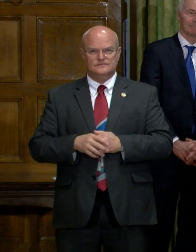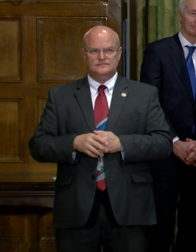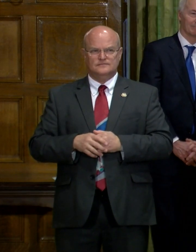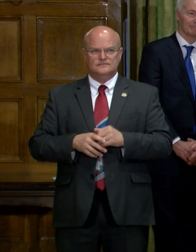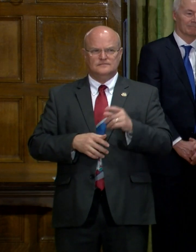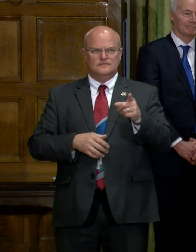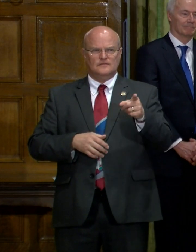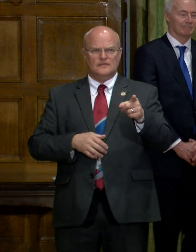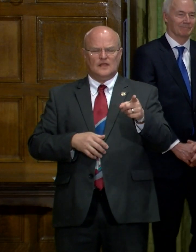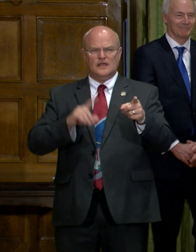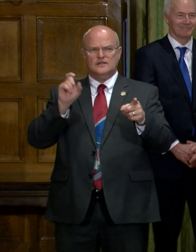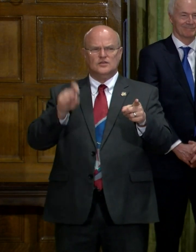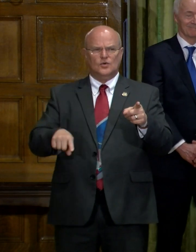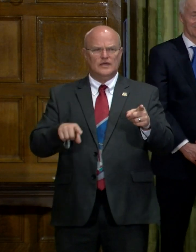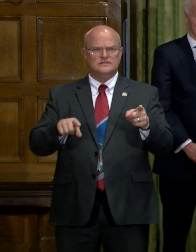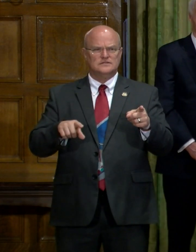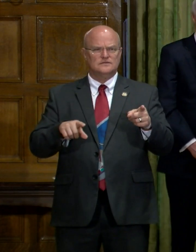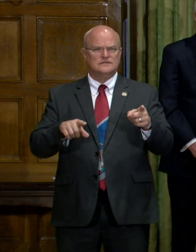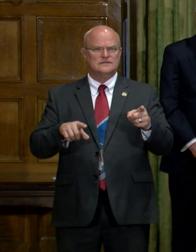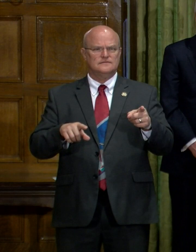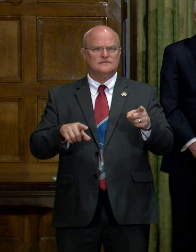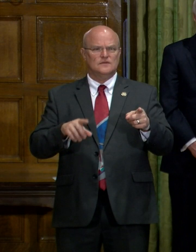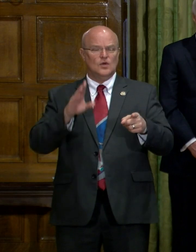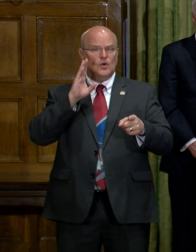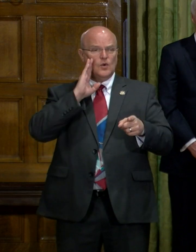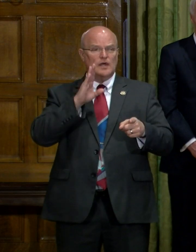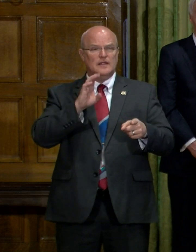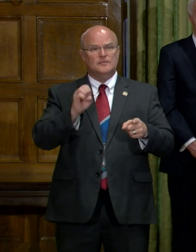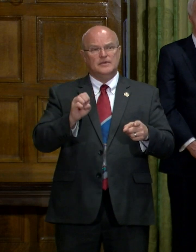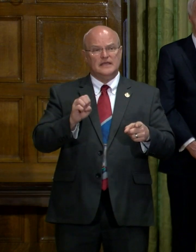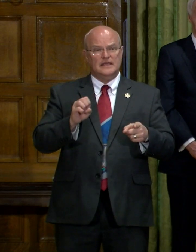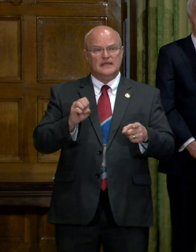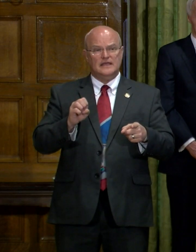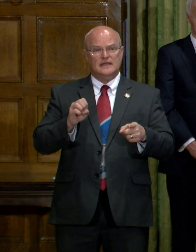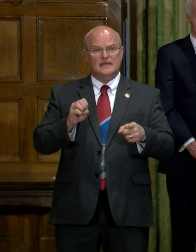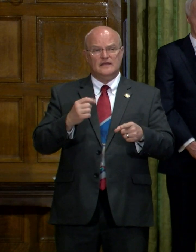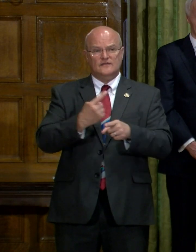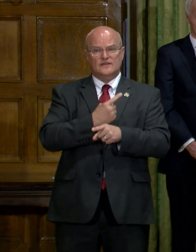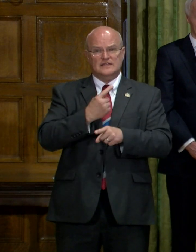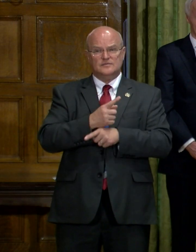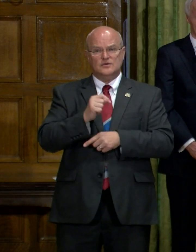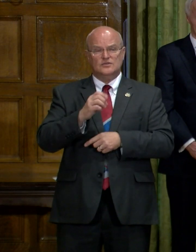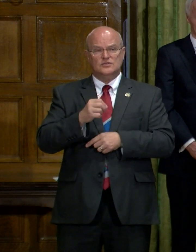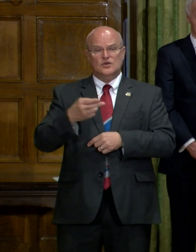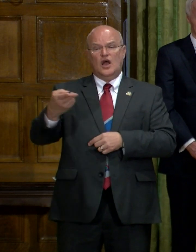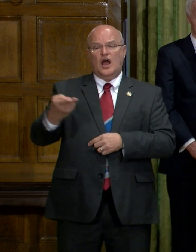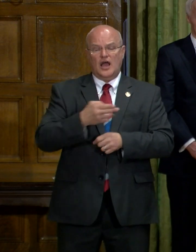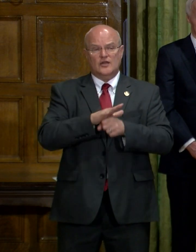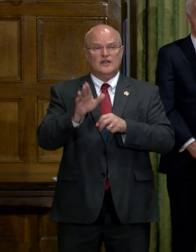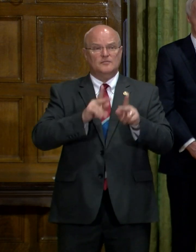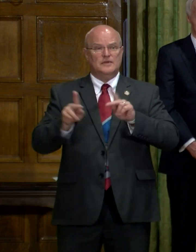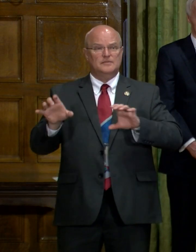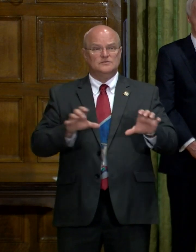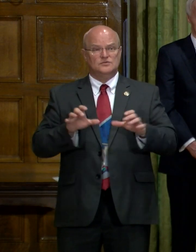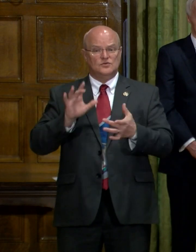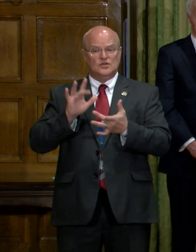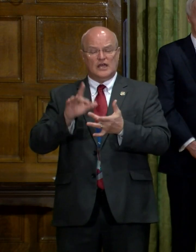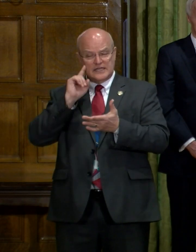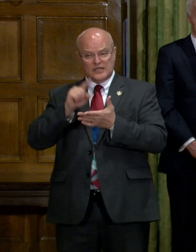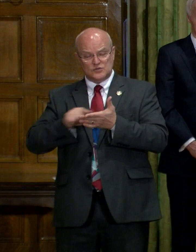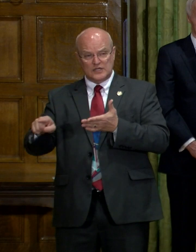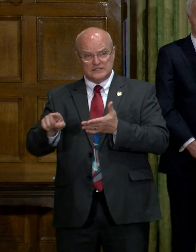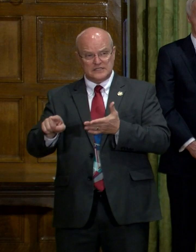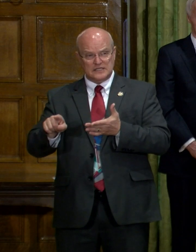guess the question was, though, would it be feasible to hire enough people to do contact